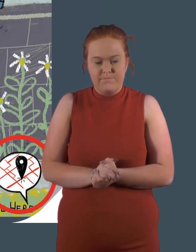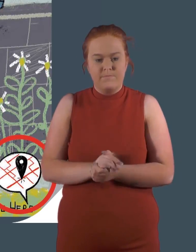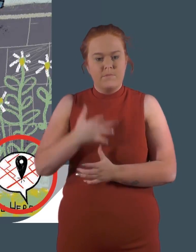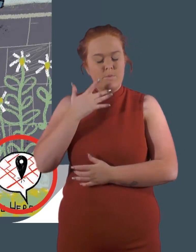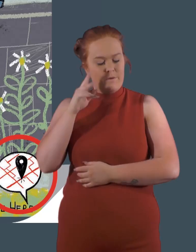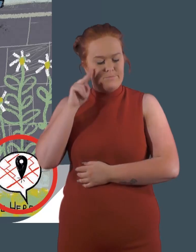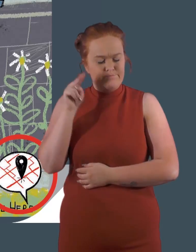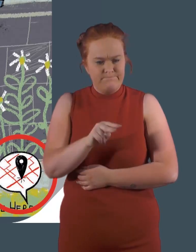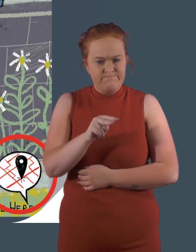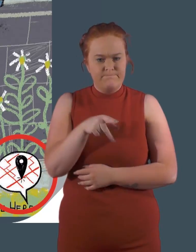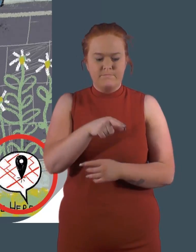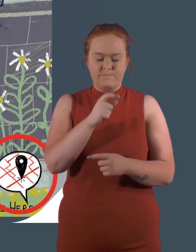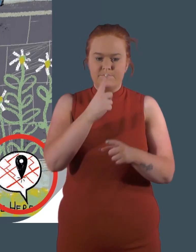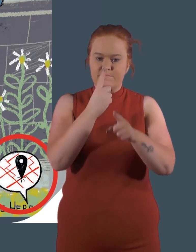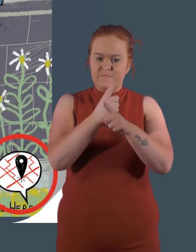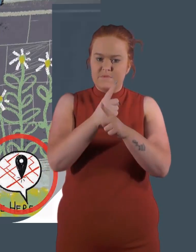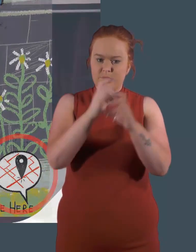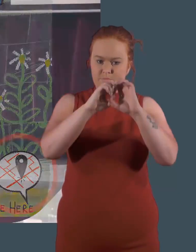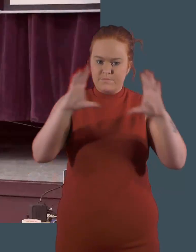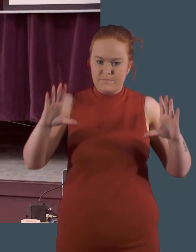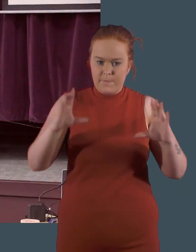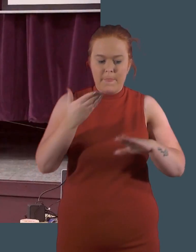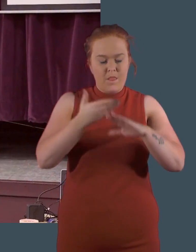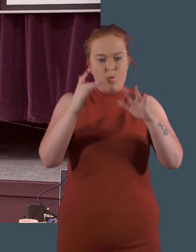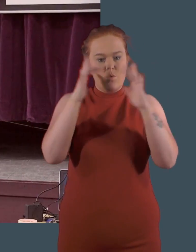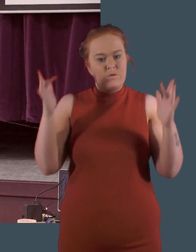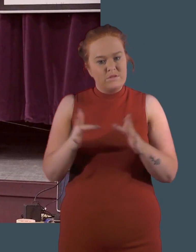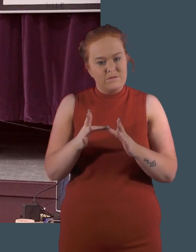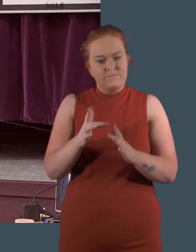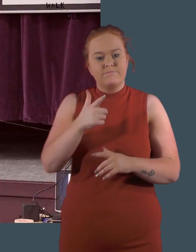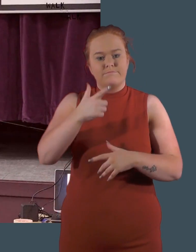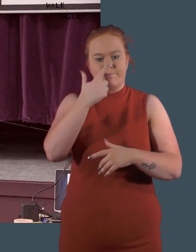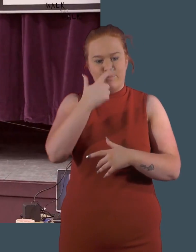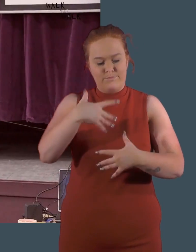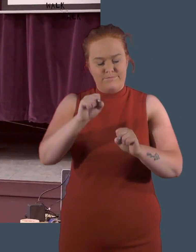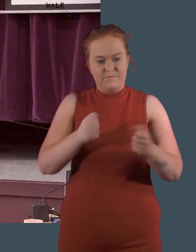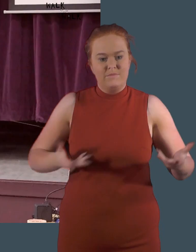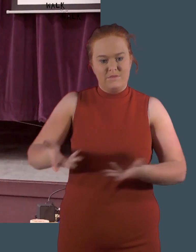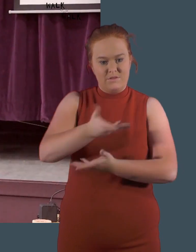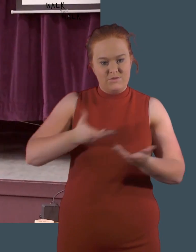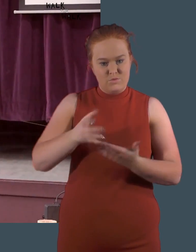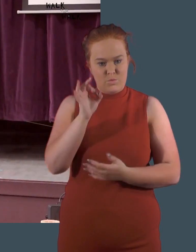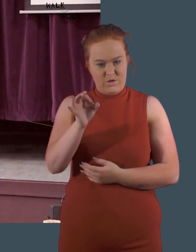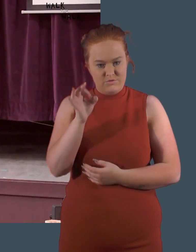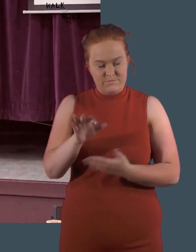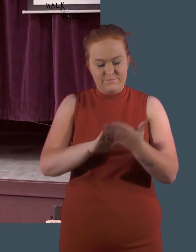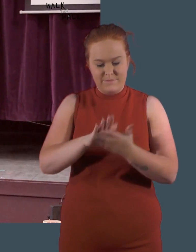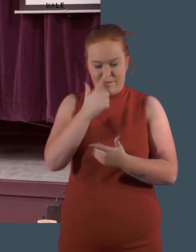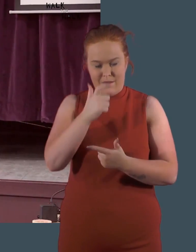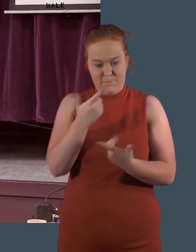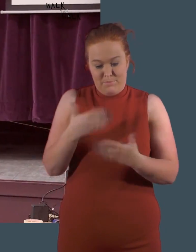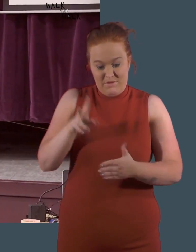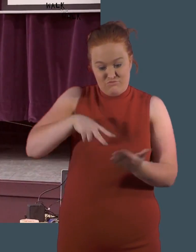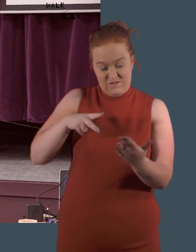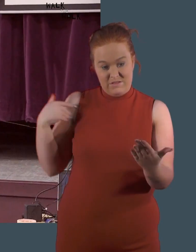one of these speech bubbles and you go onto the website, you will find that initially there's discussion questions, so you can talk a little bit around what you've